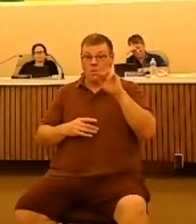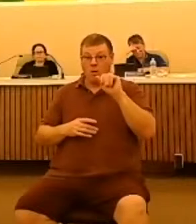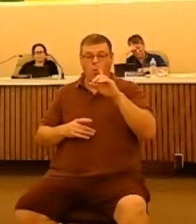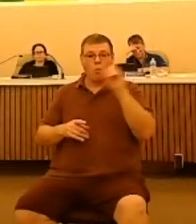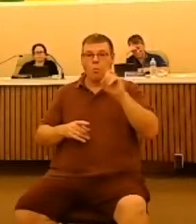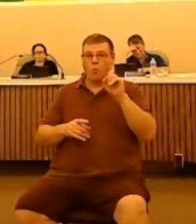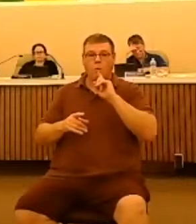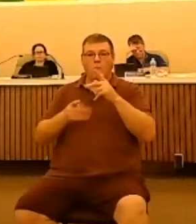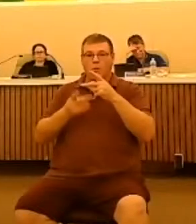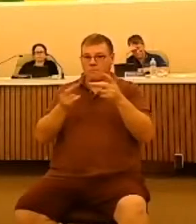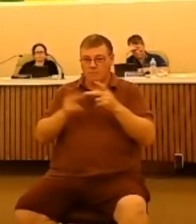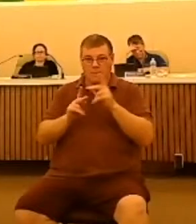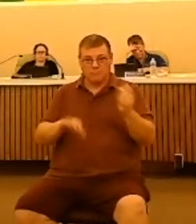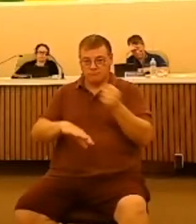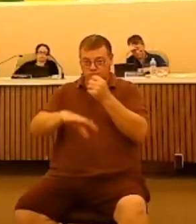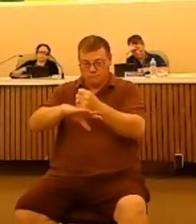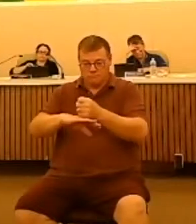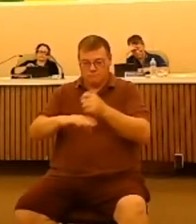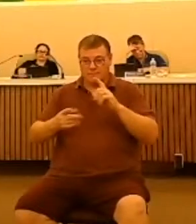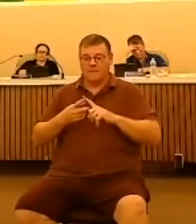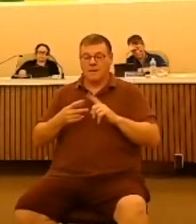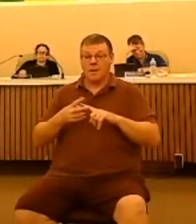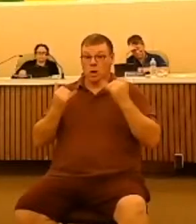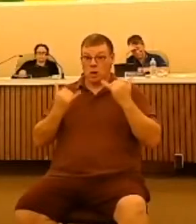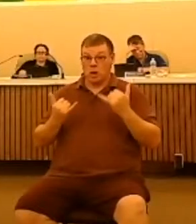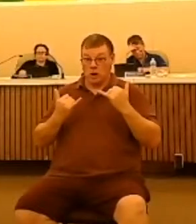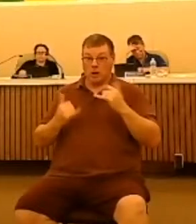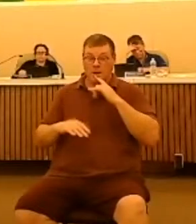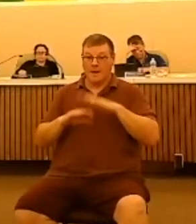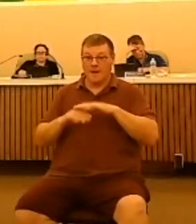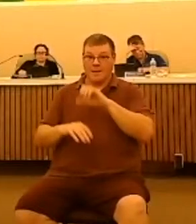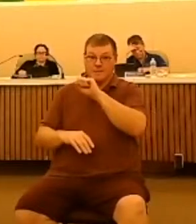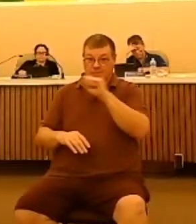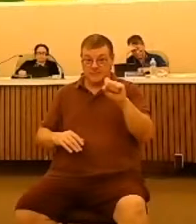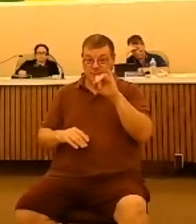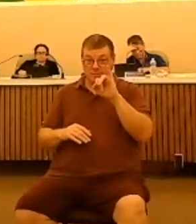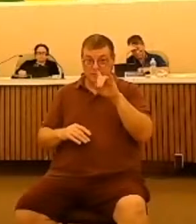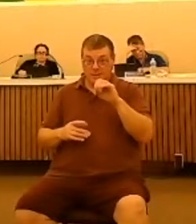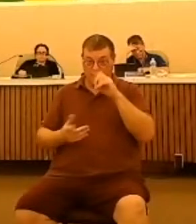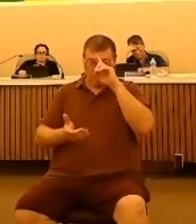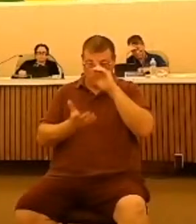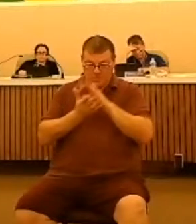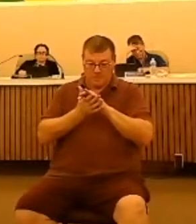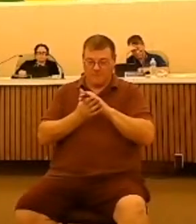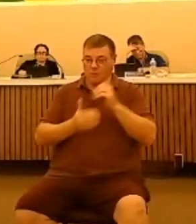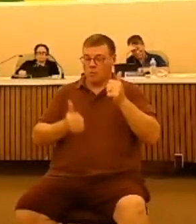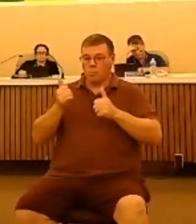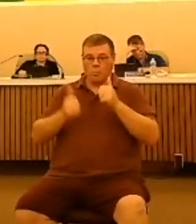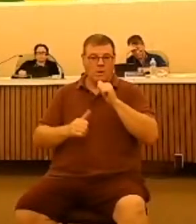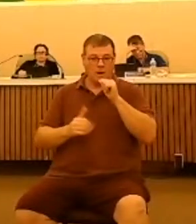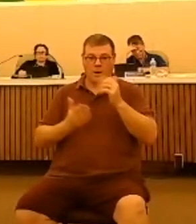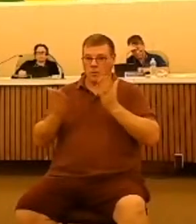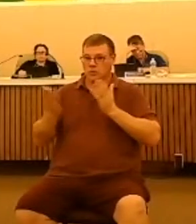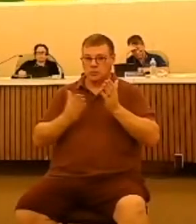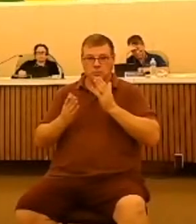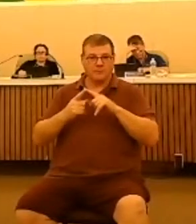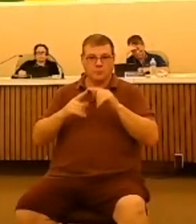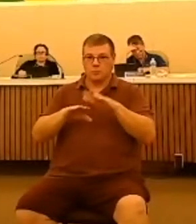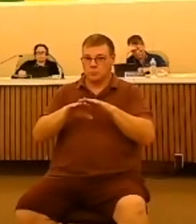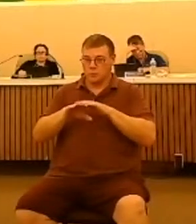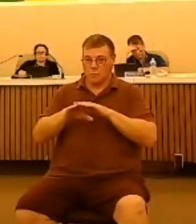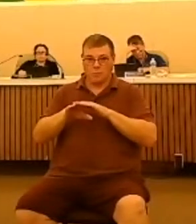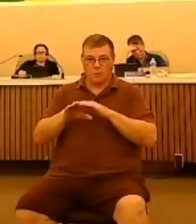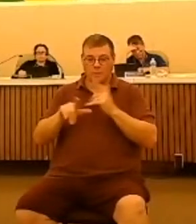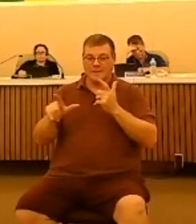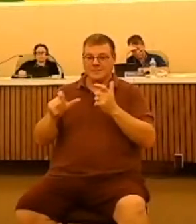exactly would it be placed? The current crosswalk is on the southern side, I believe, which does not serve to slow traffic that speeds